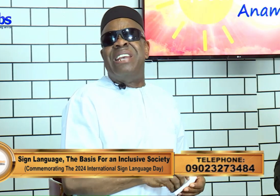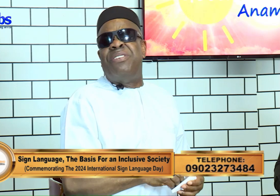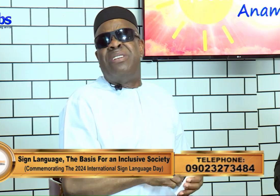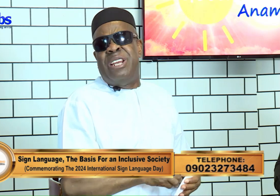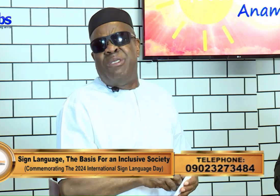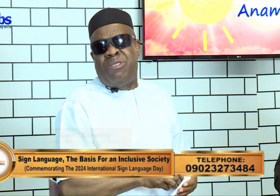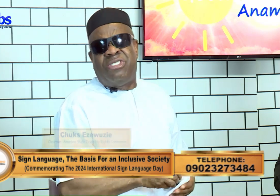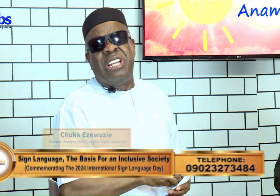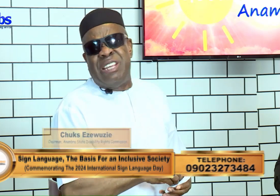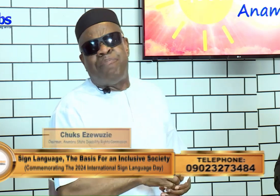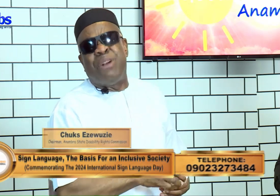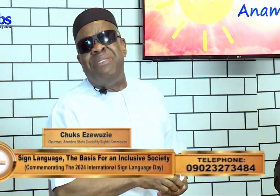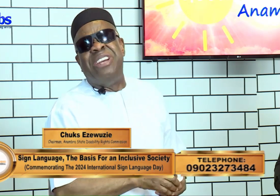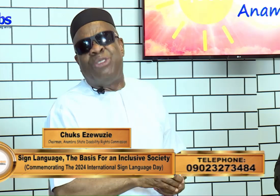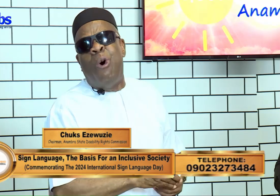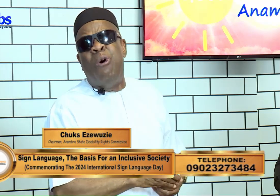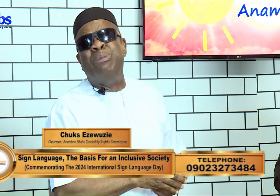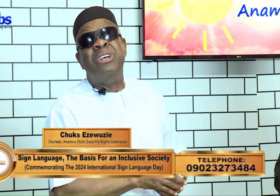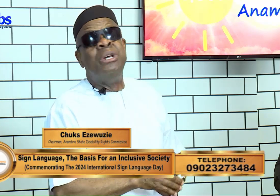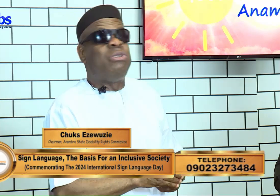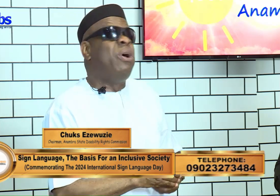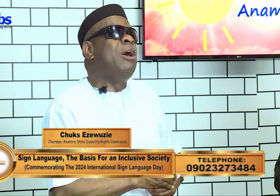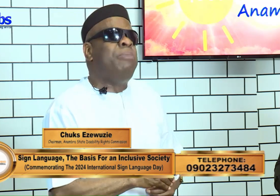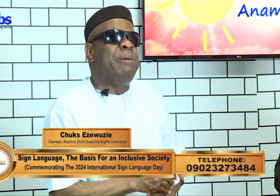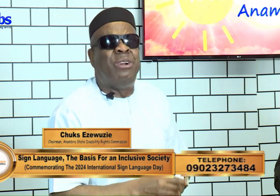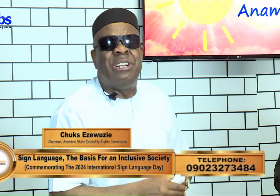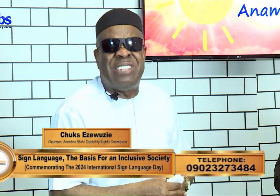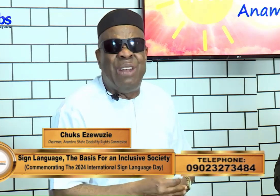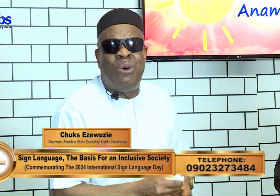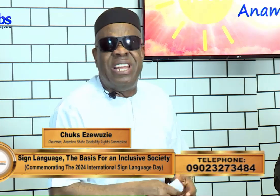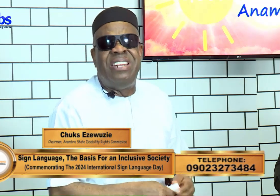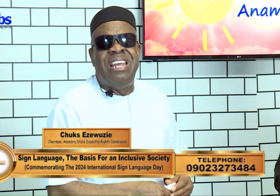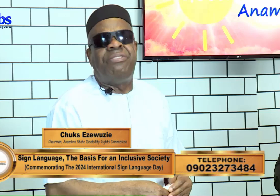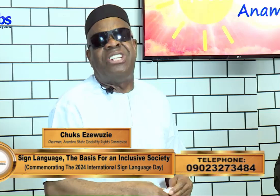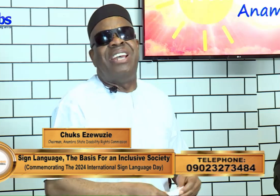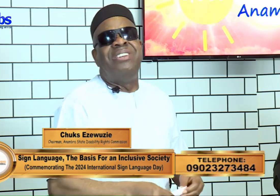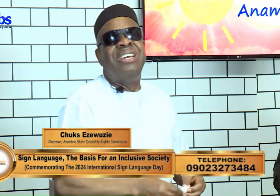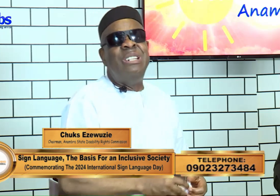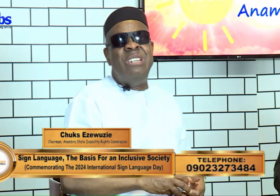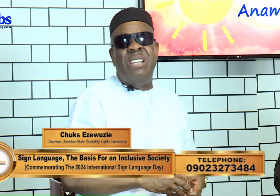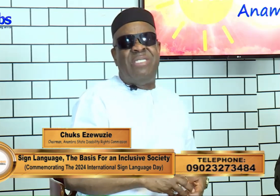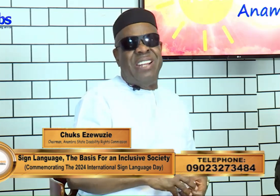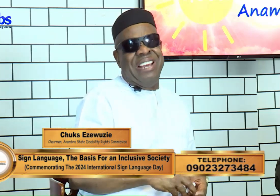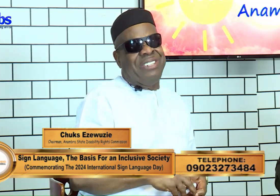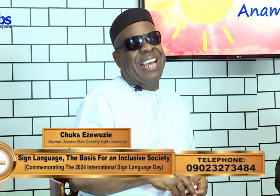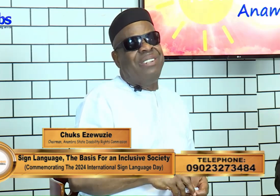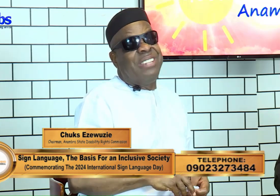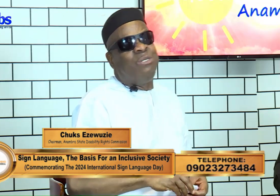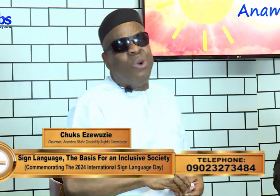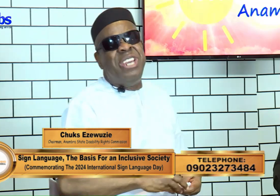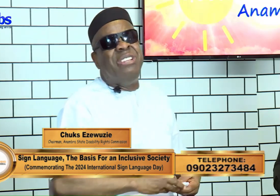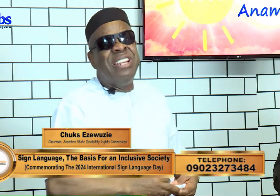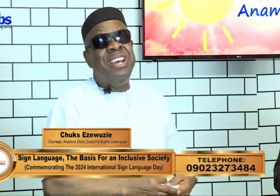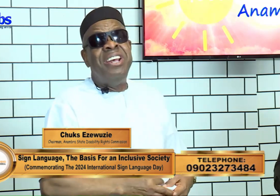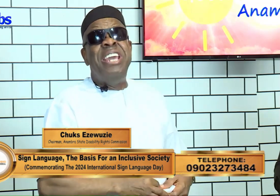invite even in certain private homes to help them understand what a deaf child needs, a deaf child says.